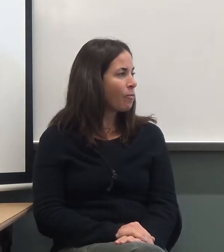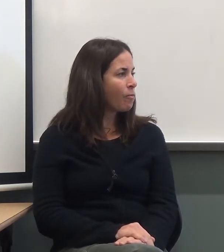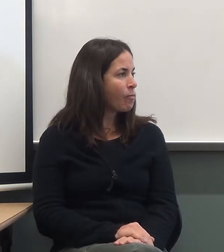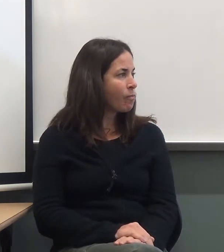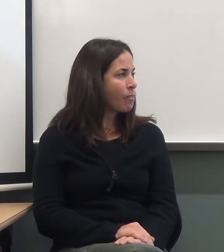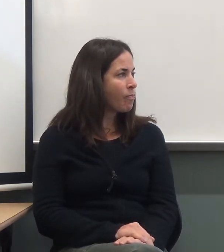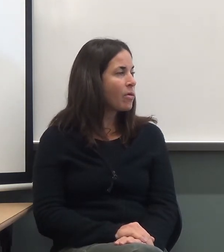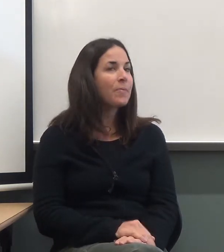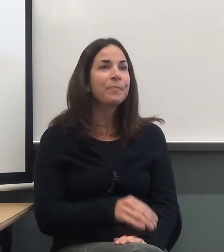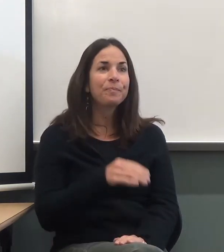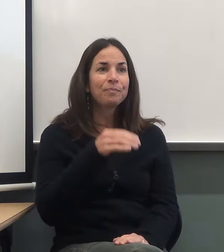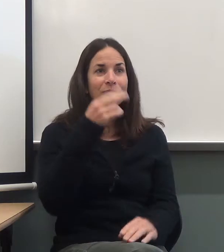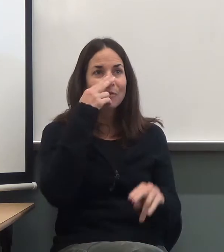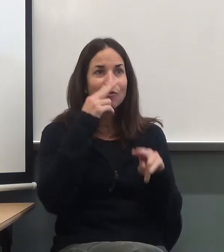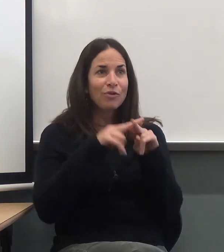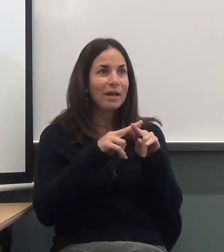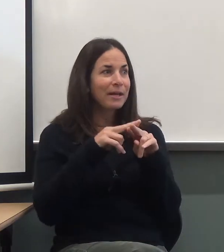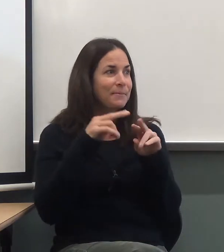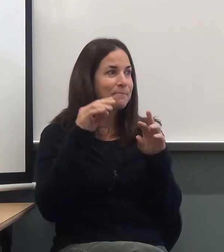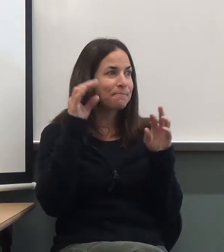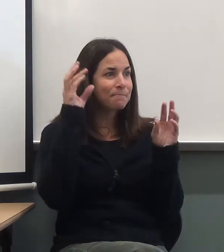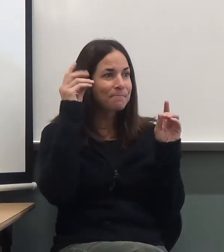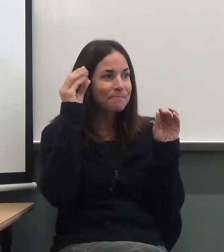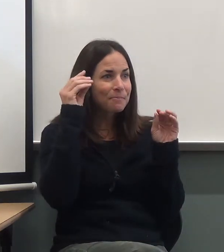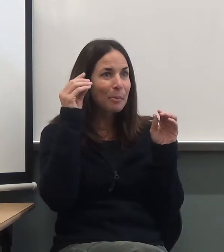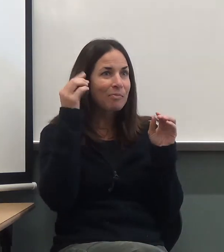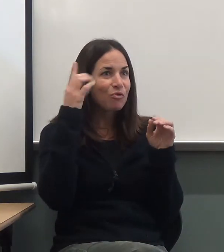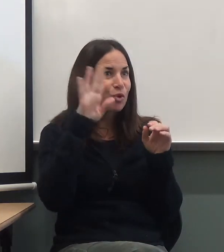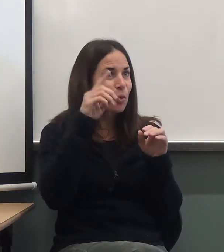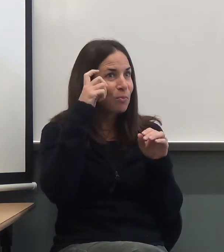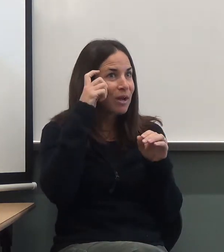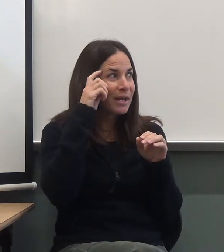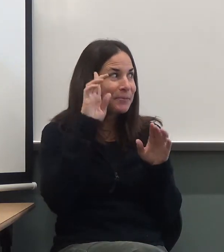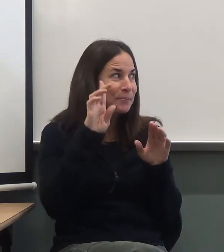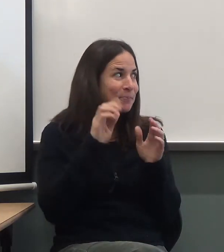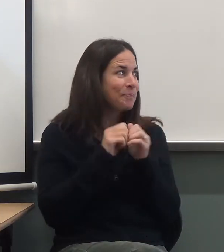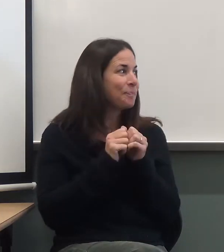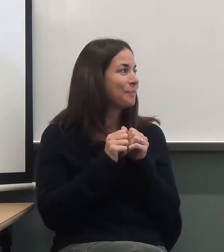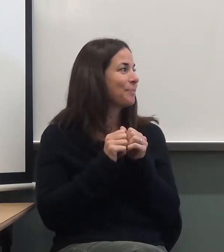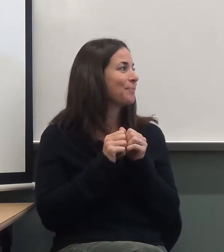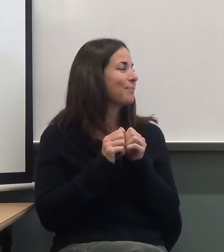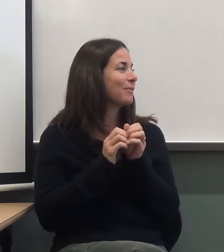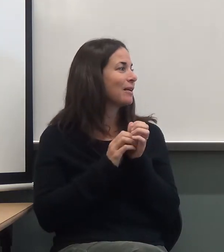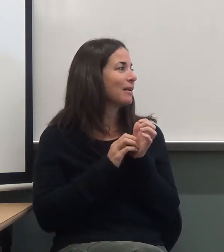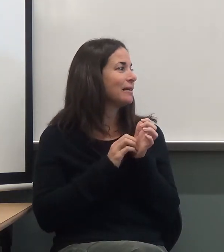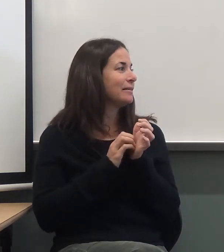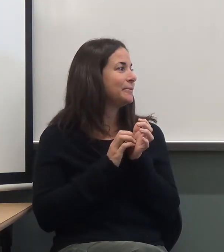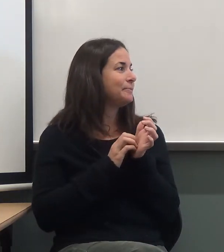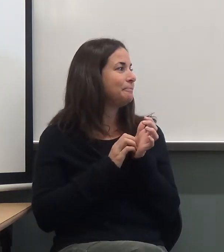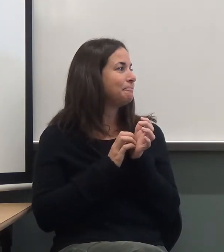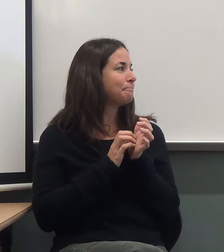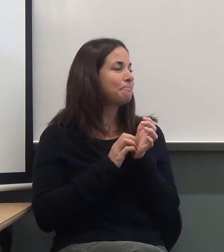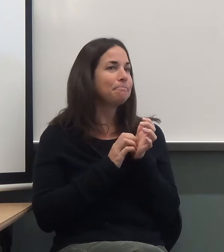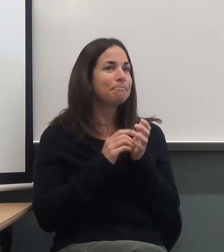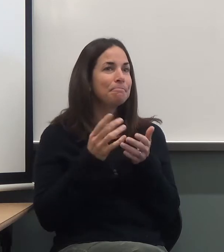Kind of a fun brain teaser for you guys today. It's going to give you a little bit of an opportunity to show what you